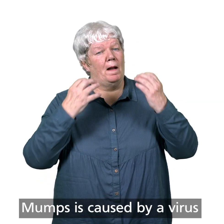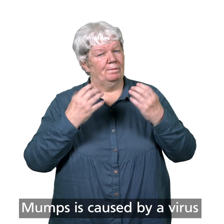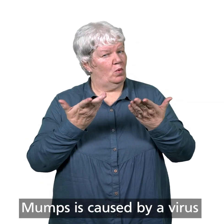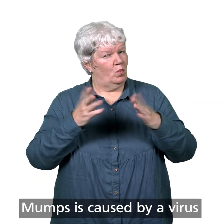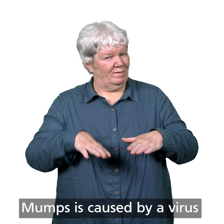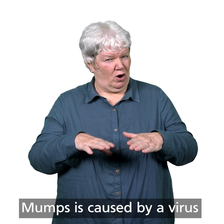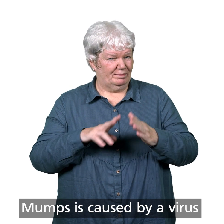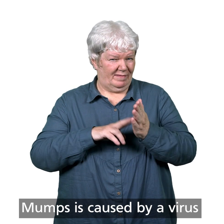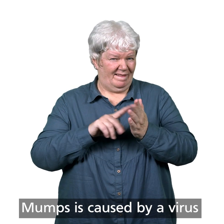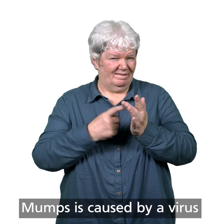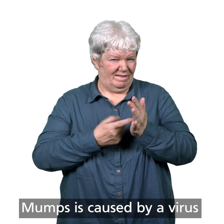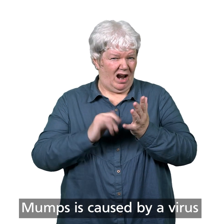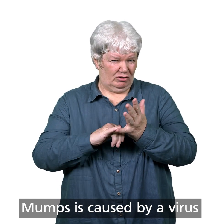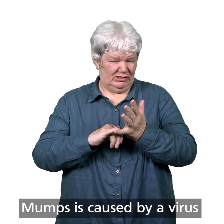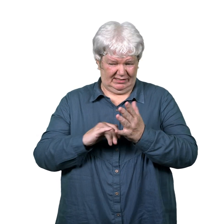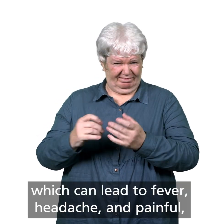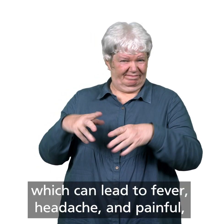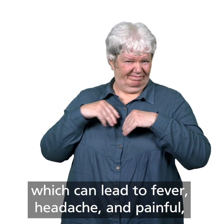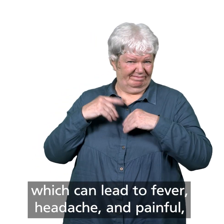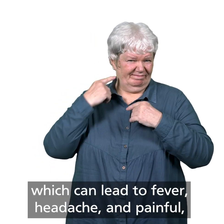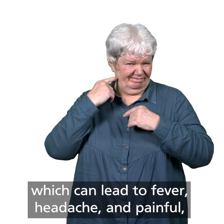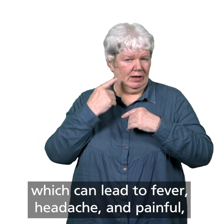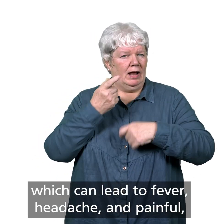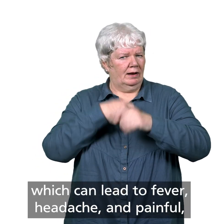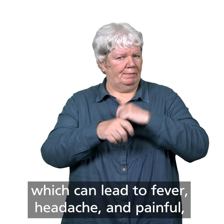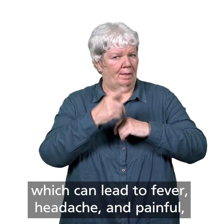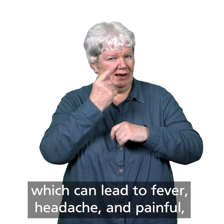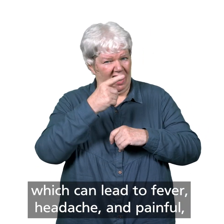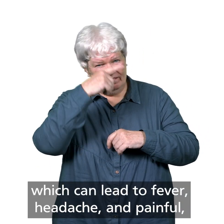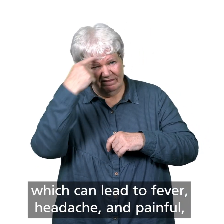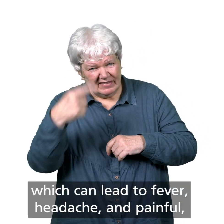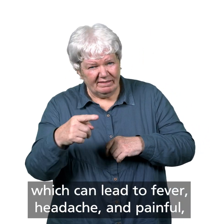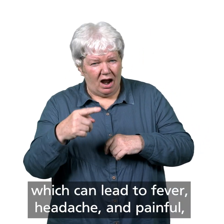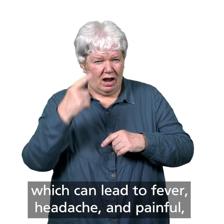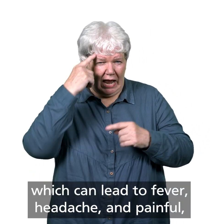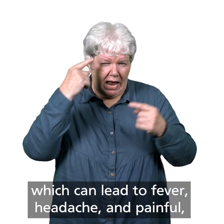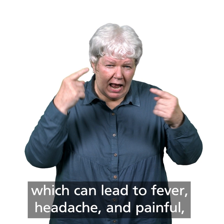Mumps is caused by a virus, which can lead to fever, headache, and painful,